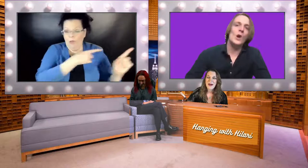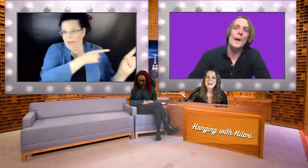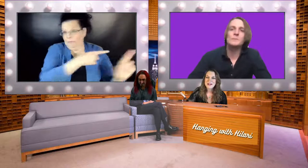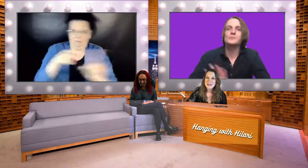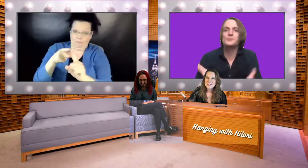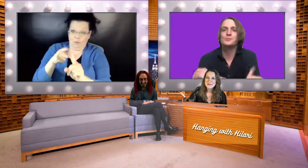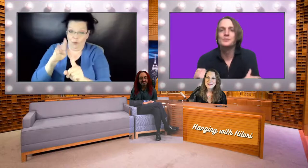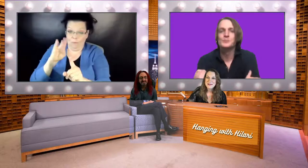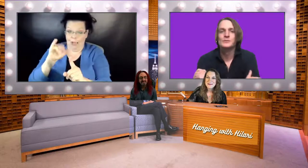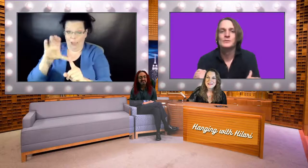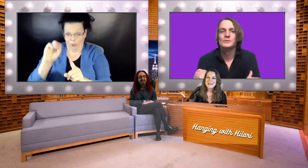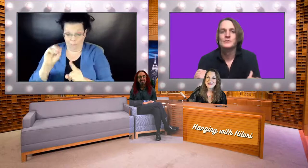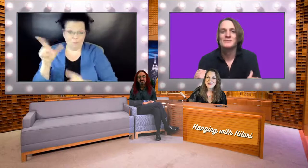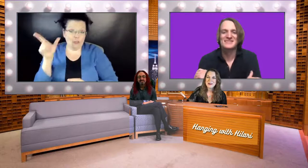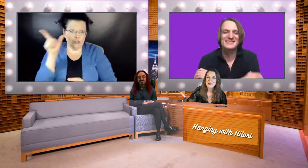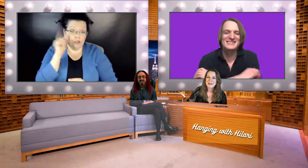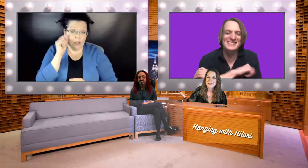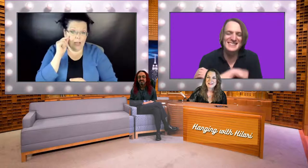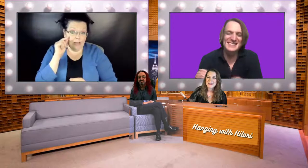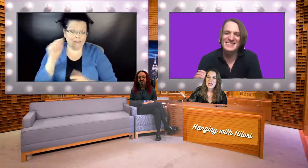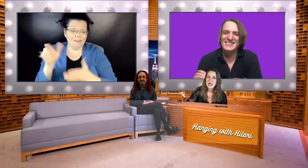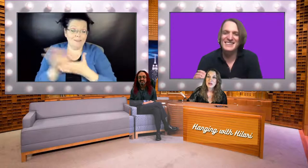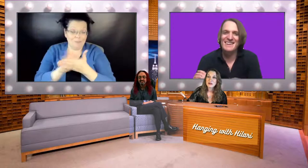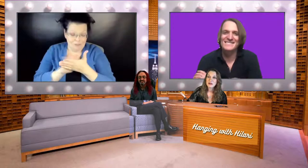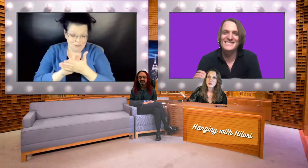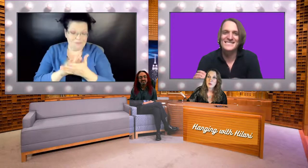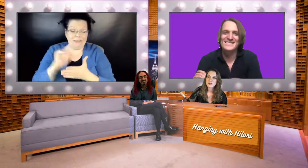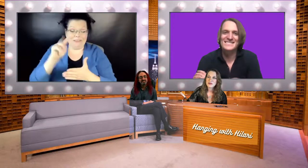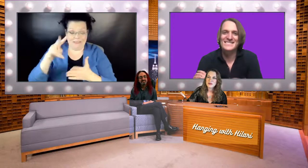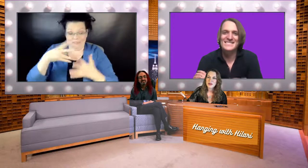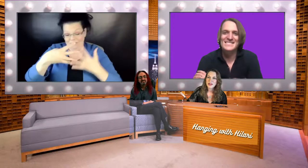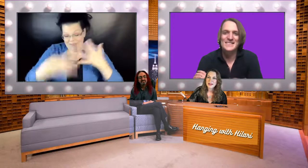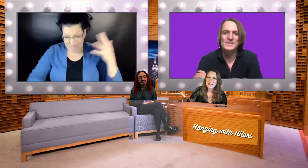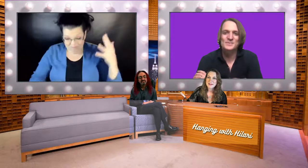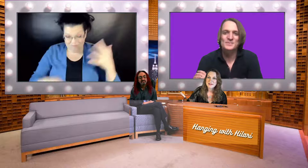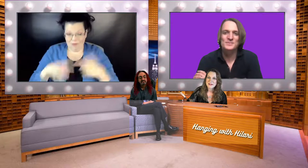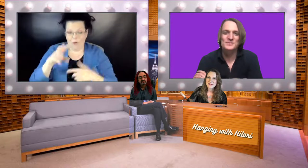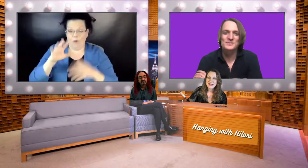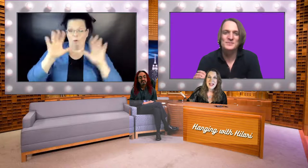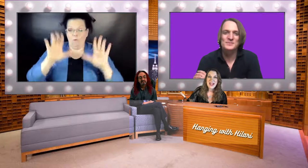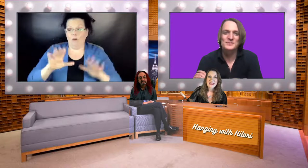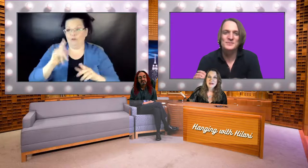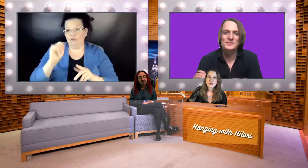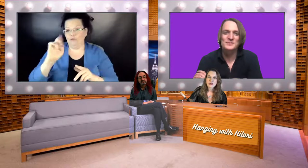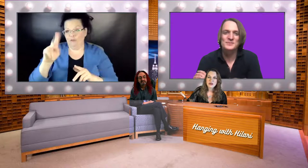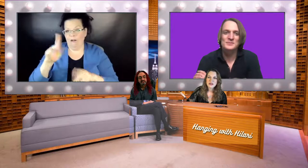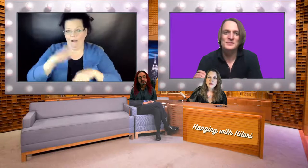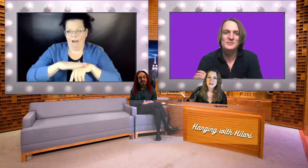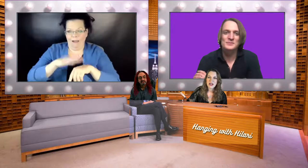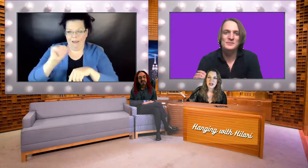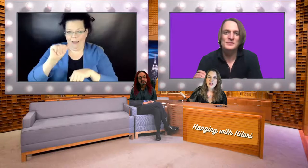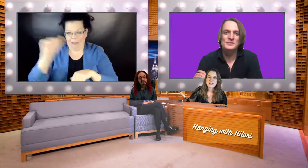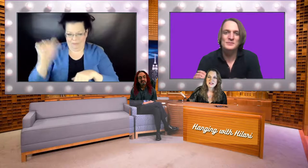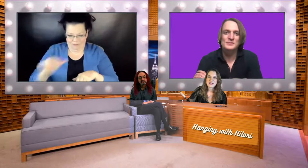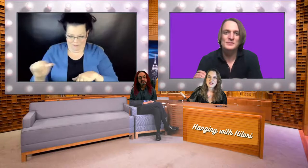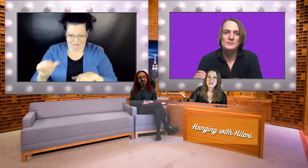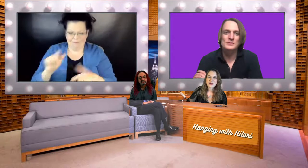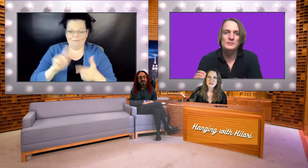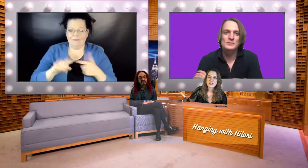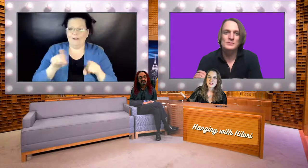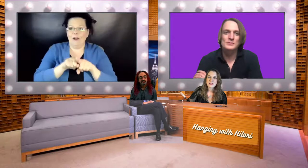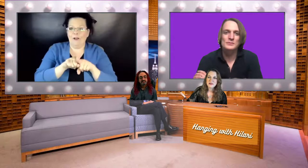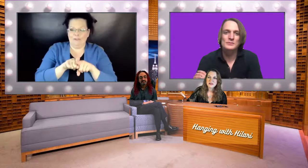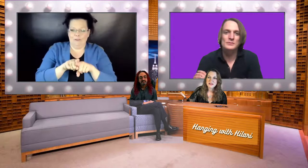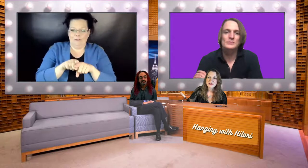So John's film and TV credits include Wonderstruck on Amazon. He recurs on the TV